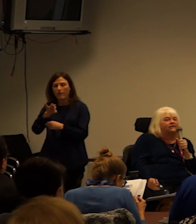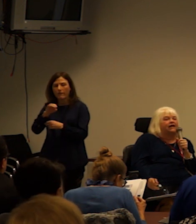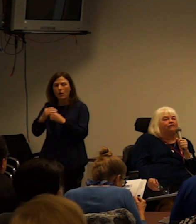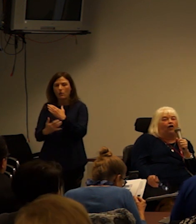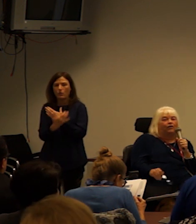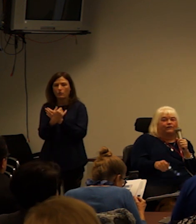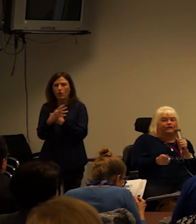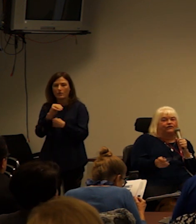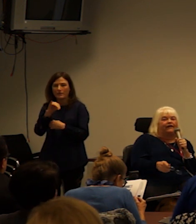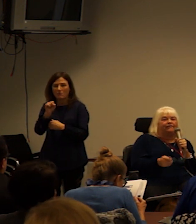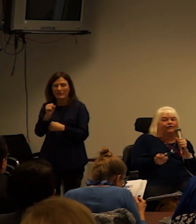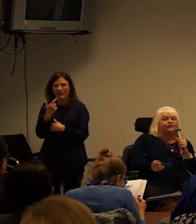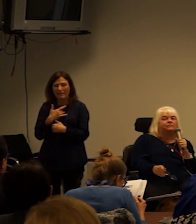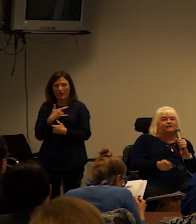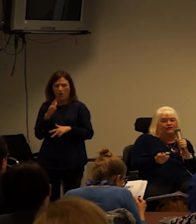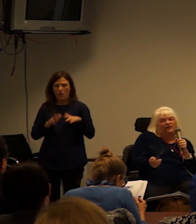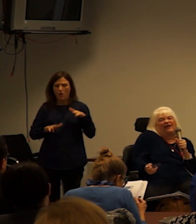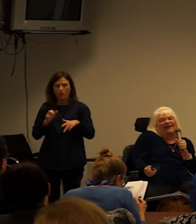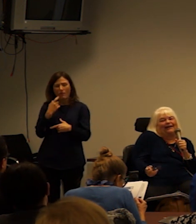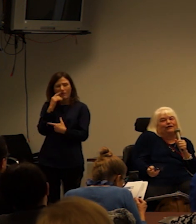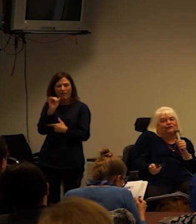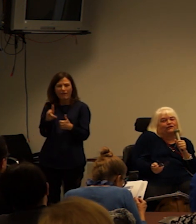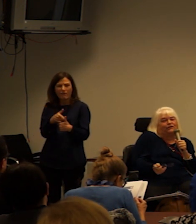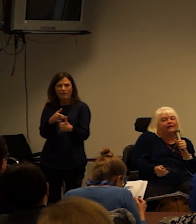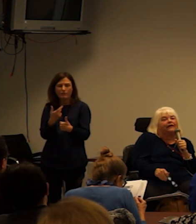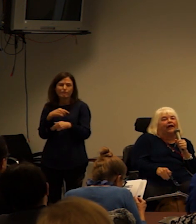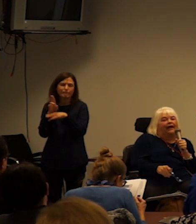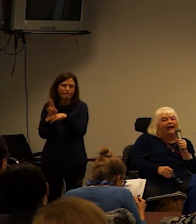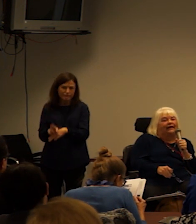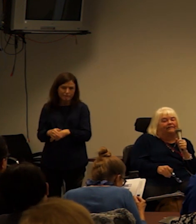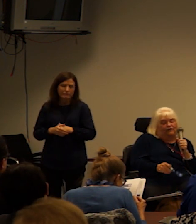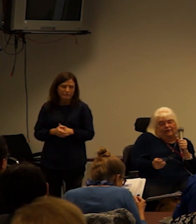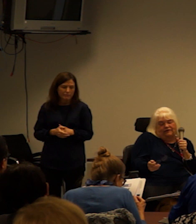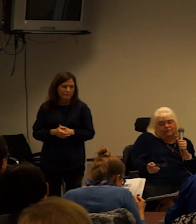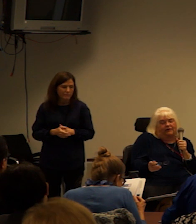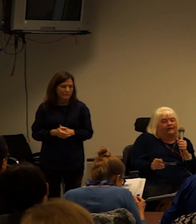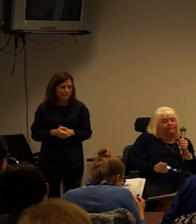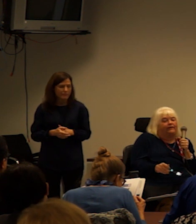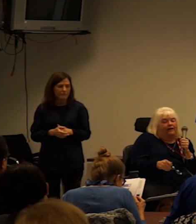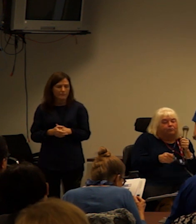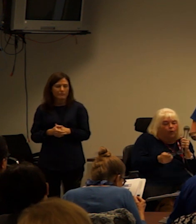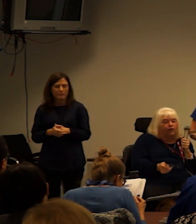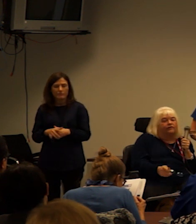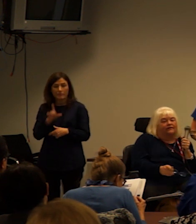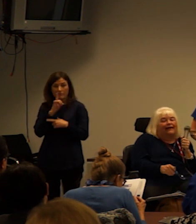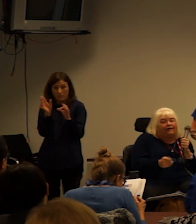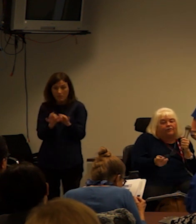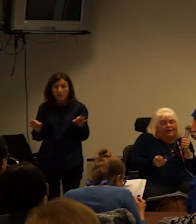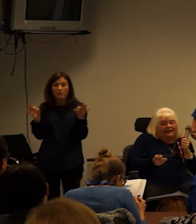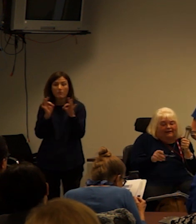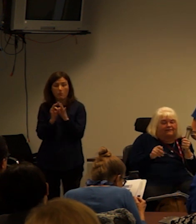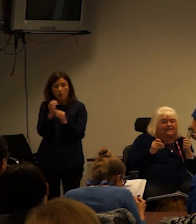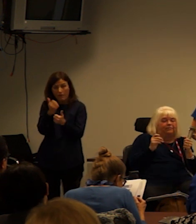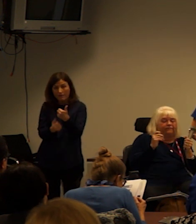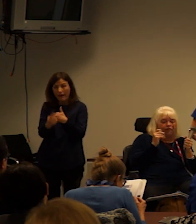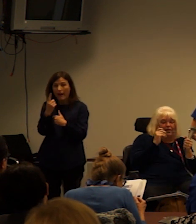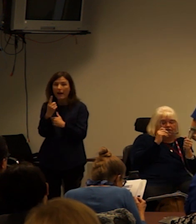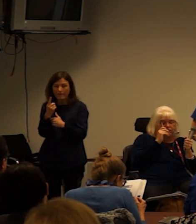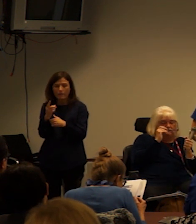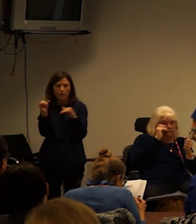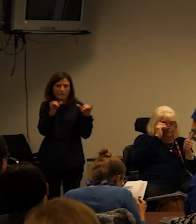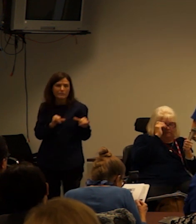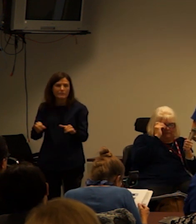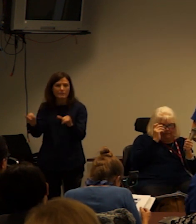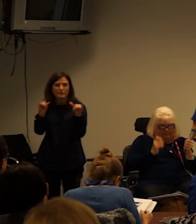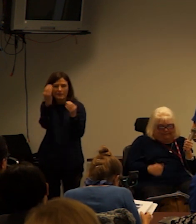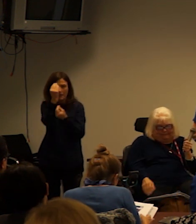It feels kind of awkward to do that first, but you do kind of get used to it. And, you know, it's really important that everybody get the same